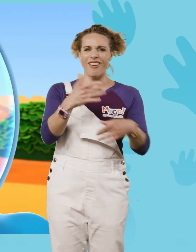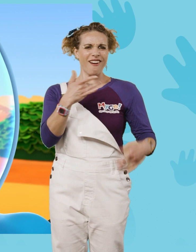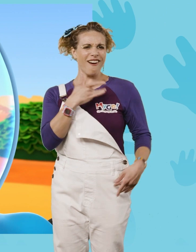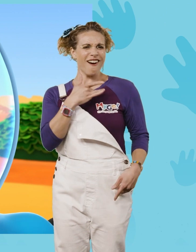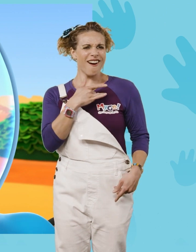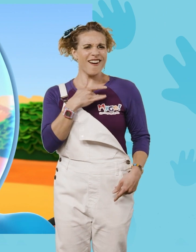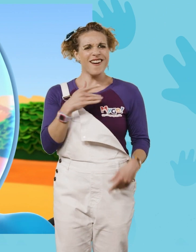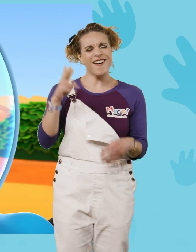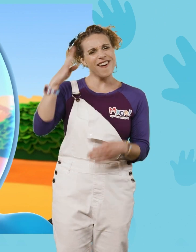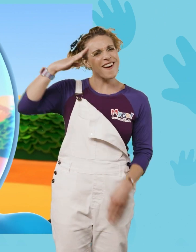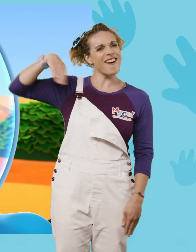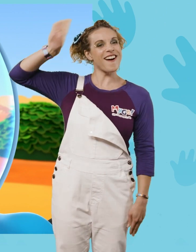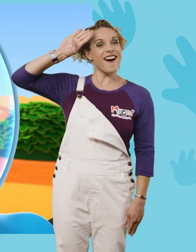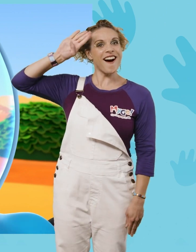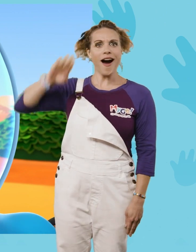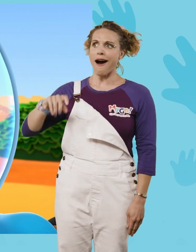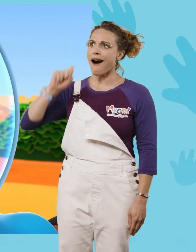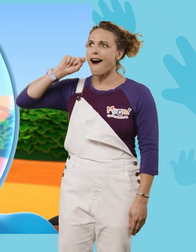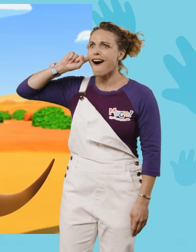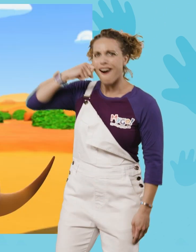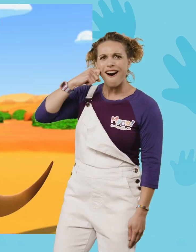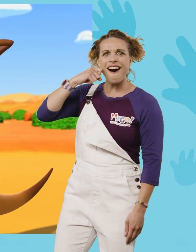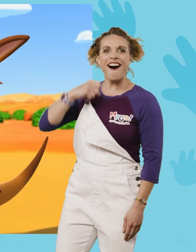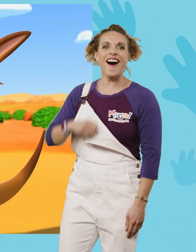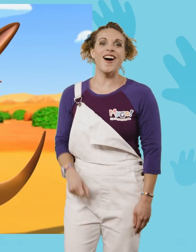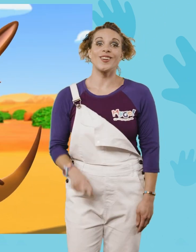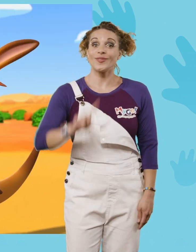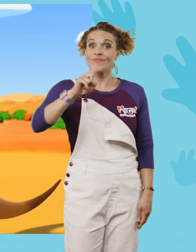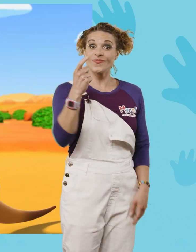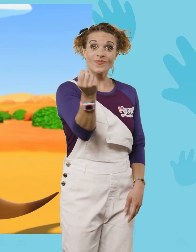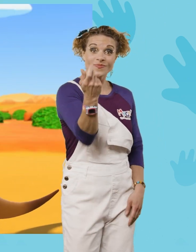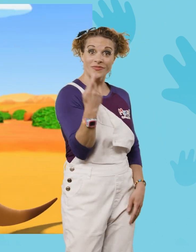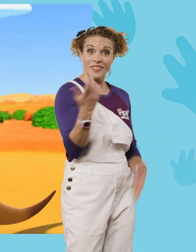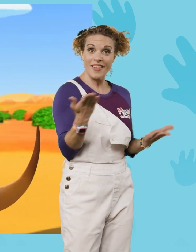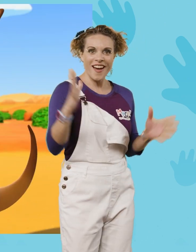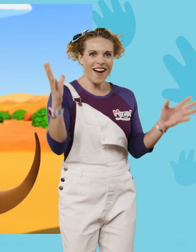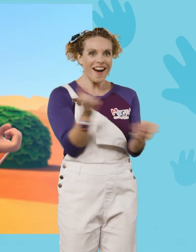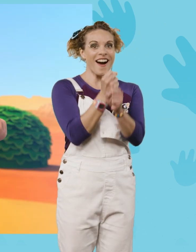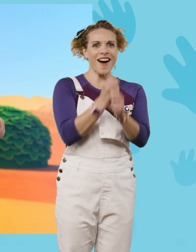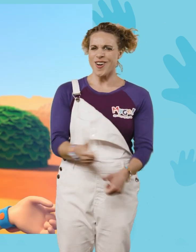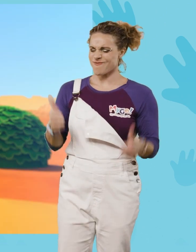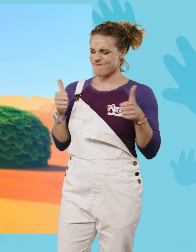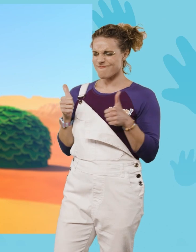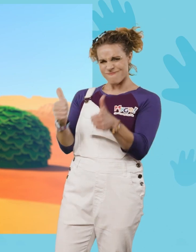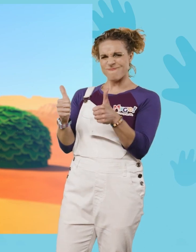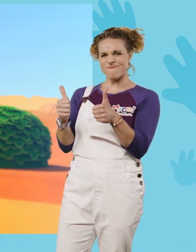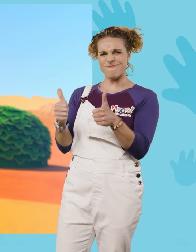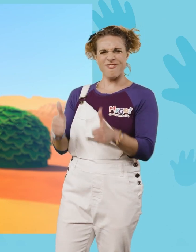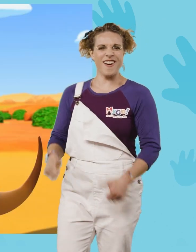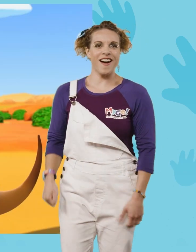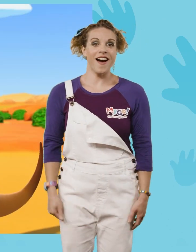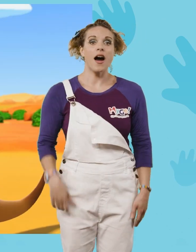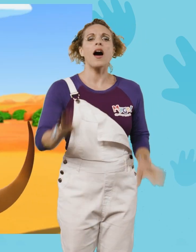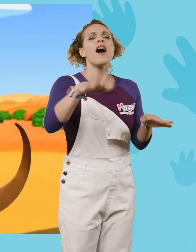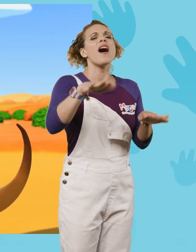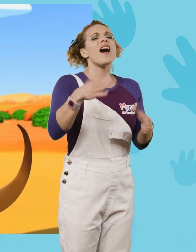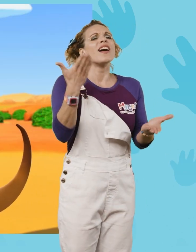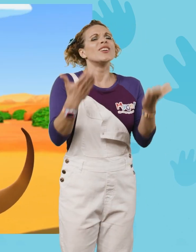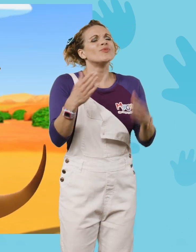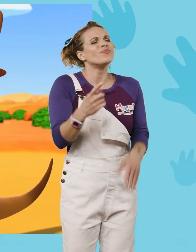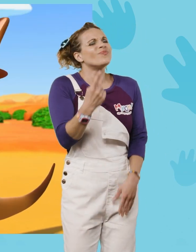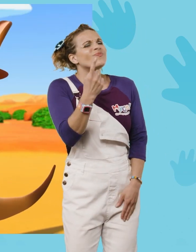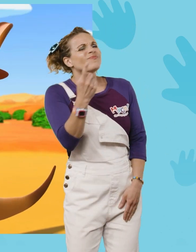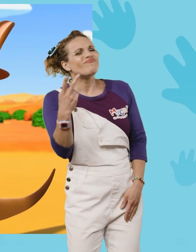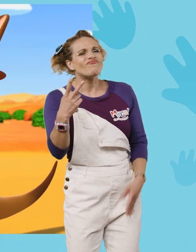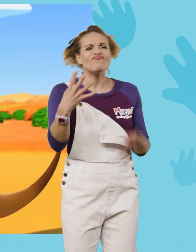Australia. Whoa! So cool! And the first bag here wins. You're on, Rooney. By the way,